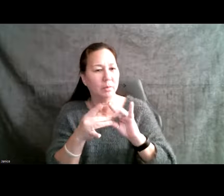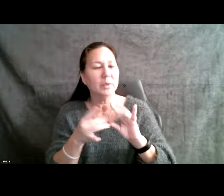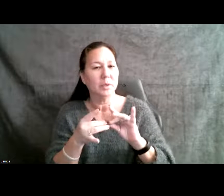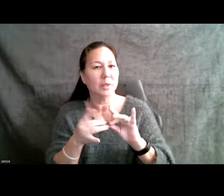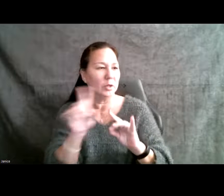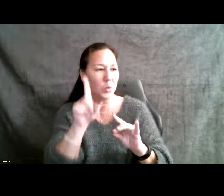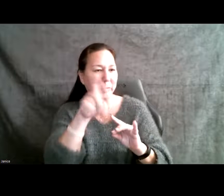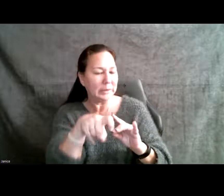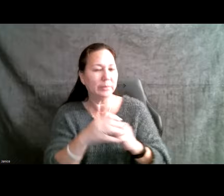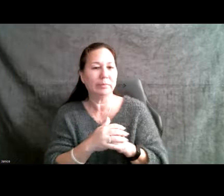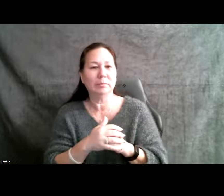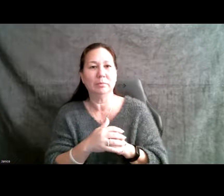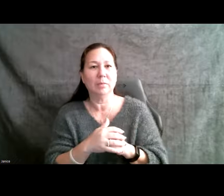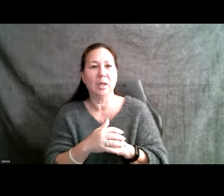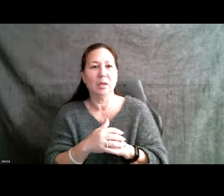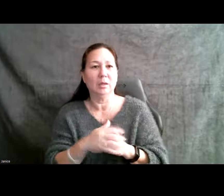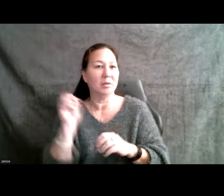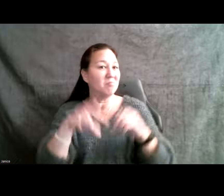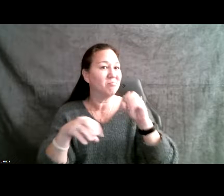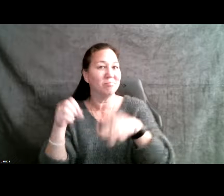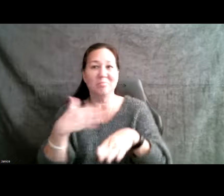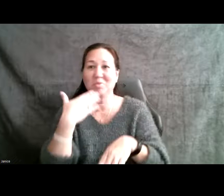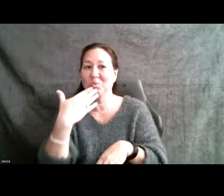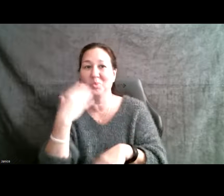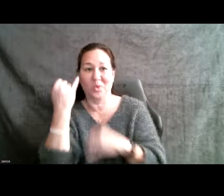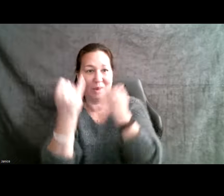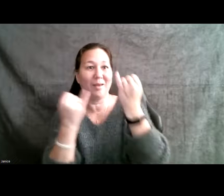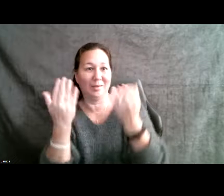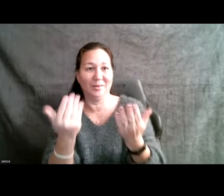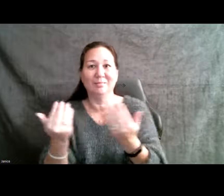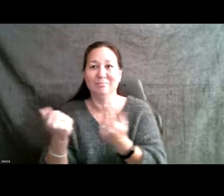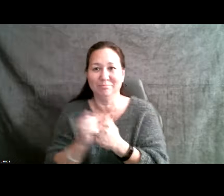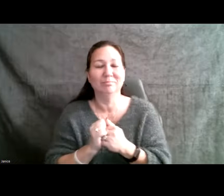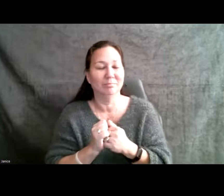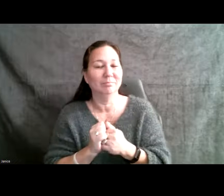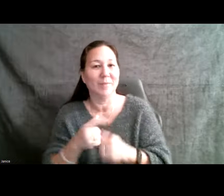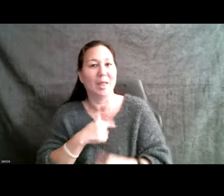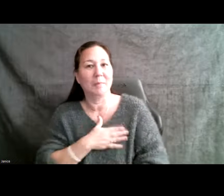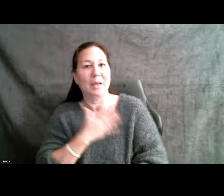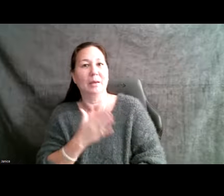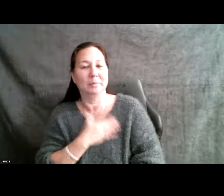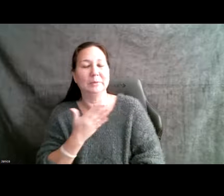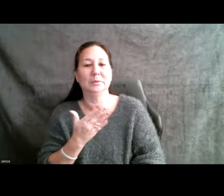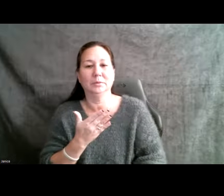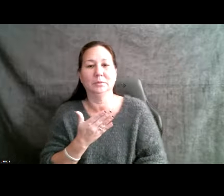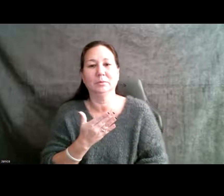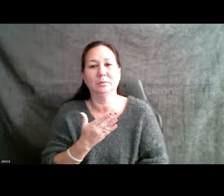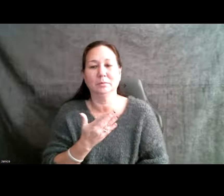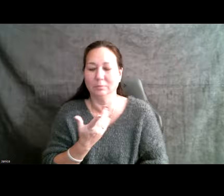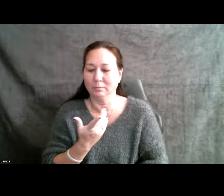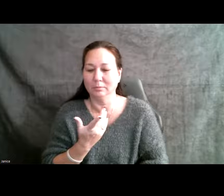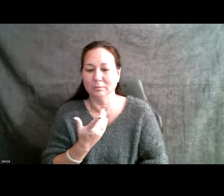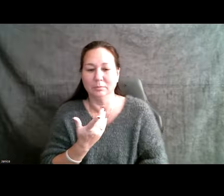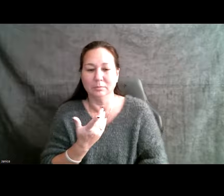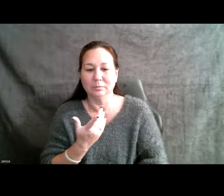I think these are really good ideas, and I'm very happy to do, you